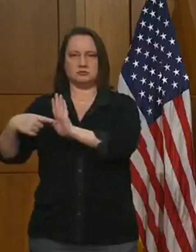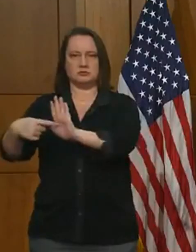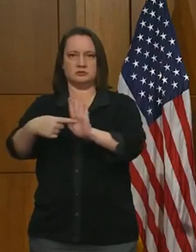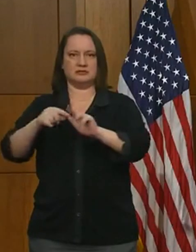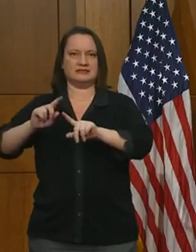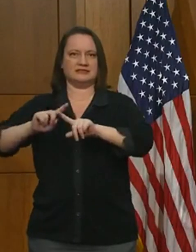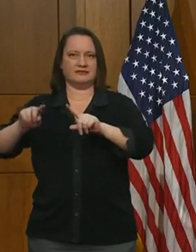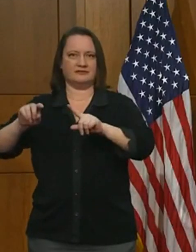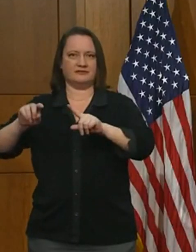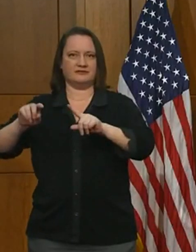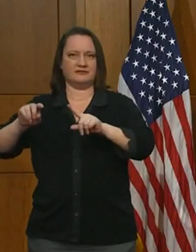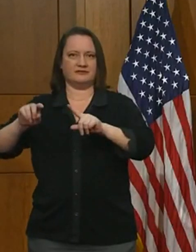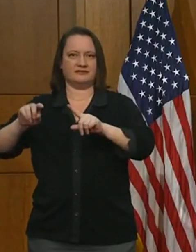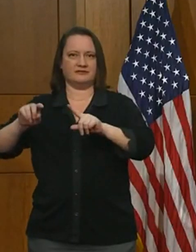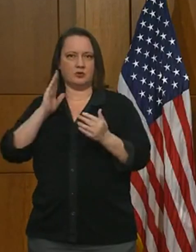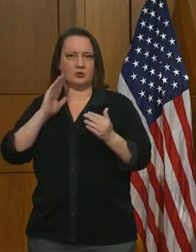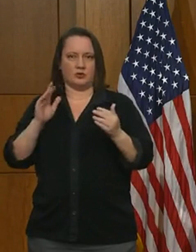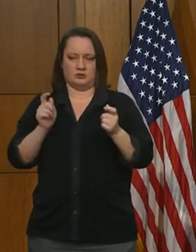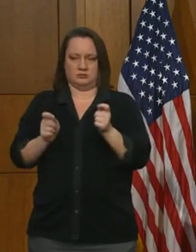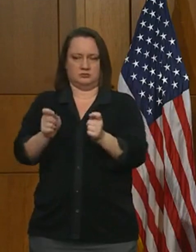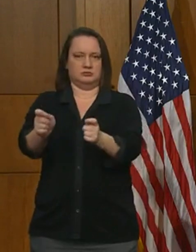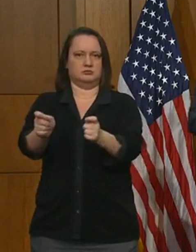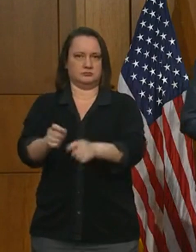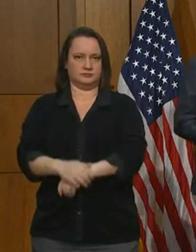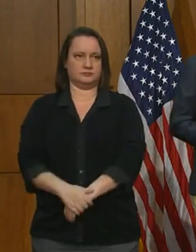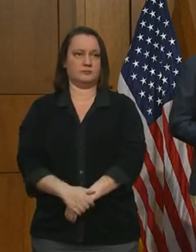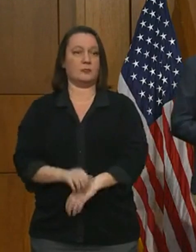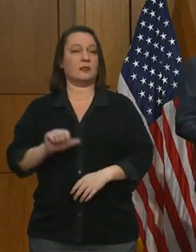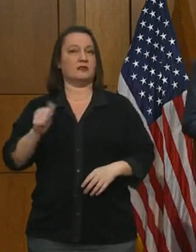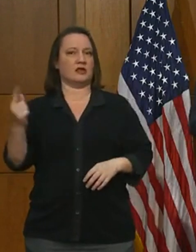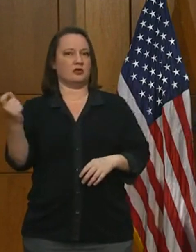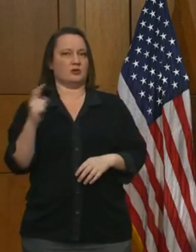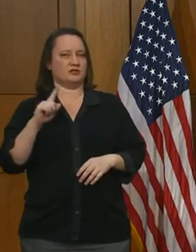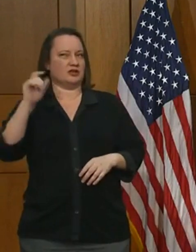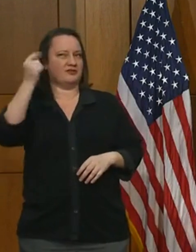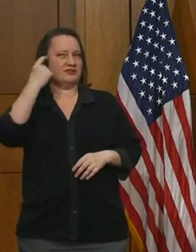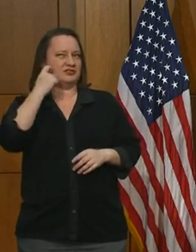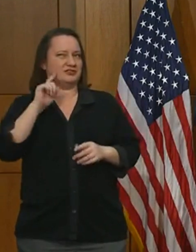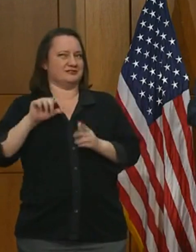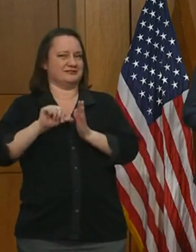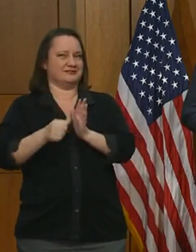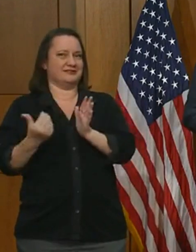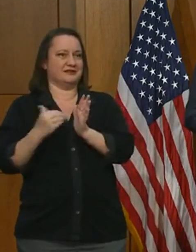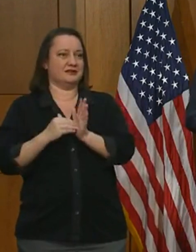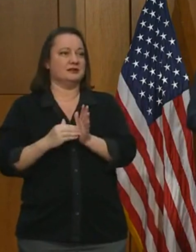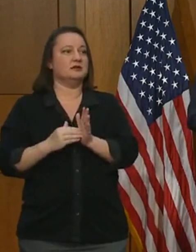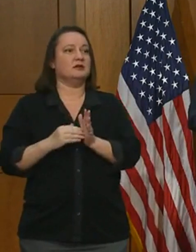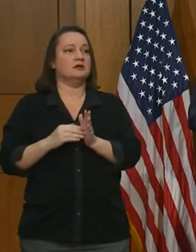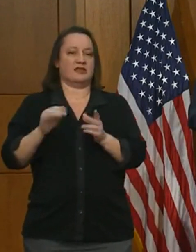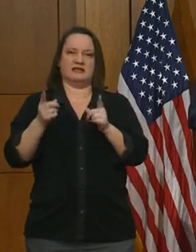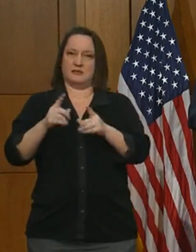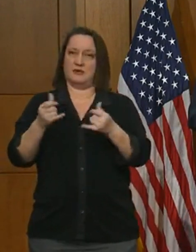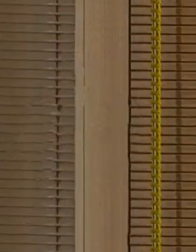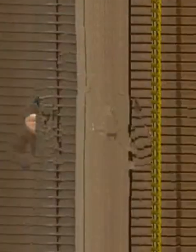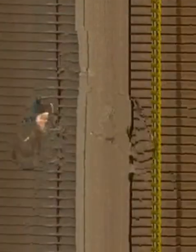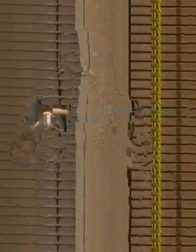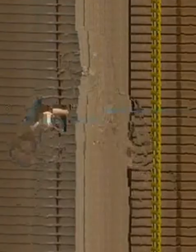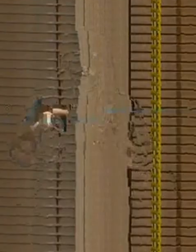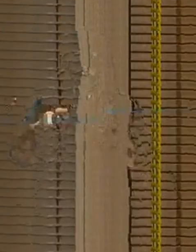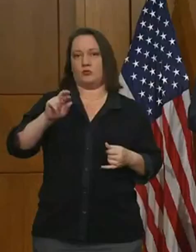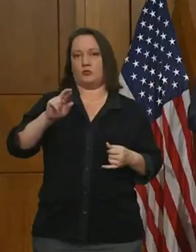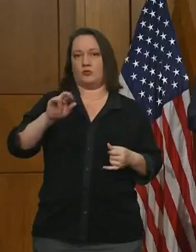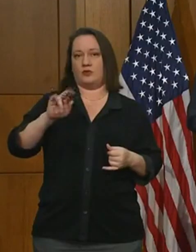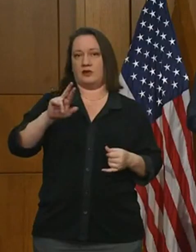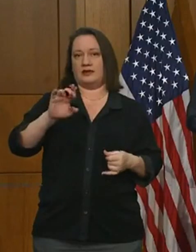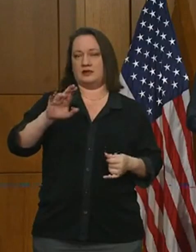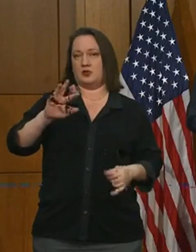to come and be tested, we're not going to turn. Oh, yeah, and the other question the governor just made, which is very important because it's occurring right now in Prince William.